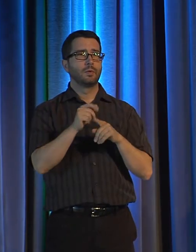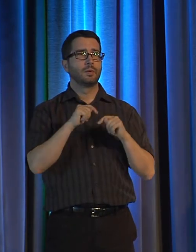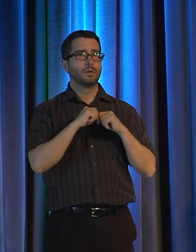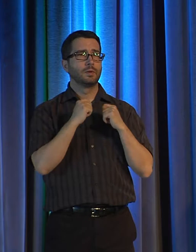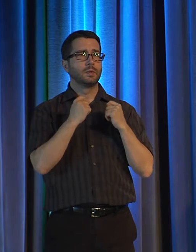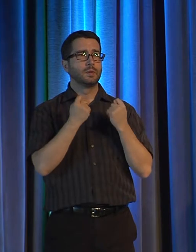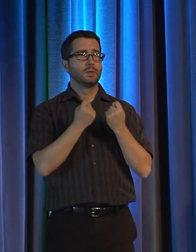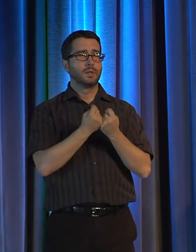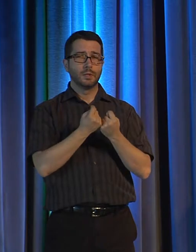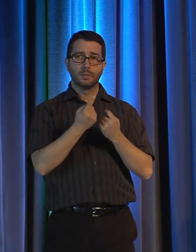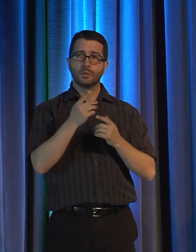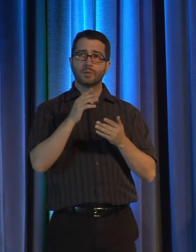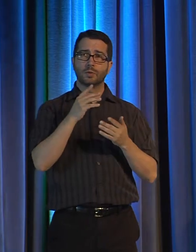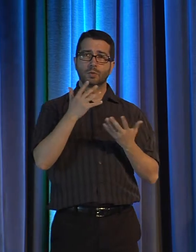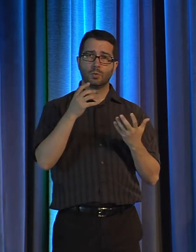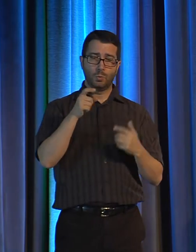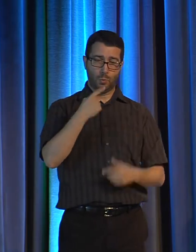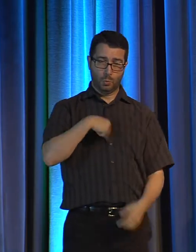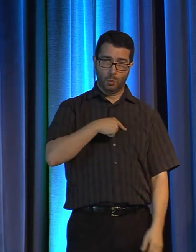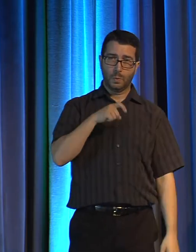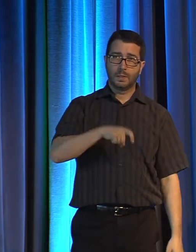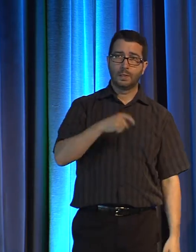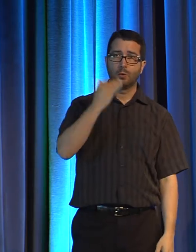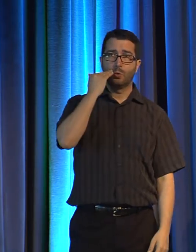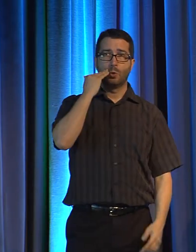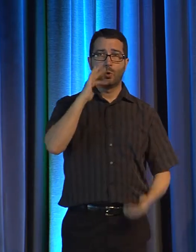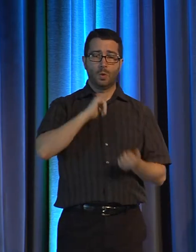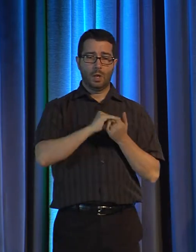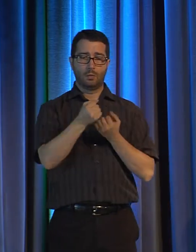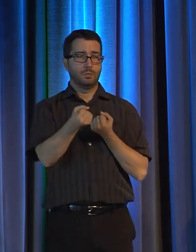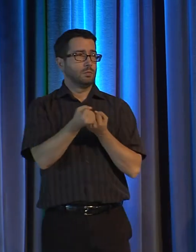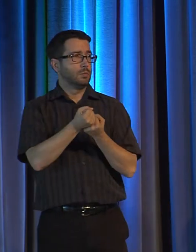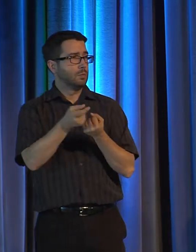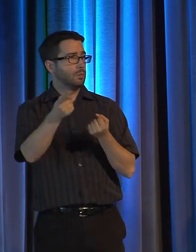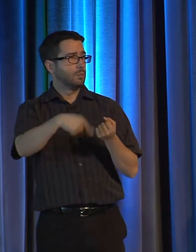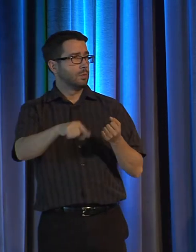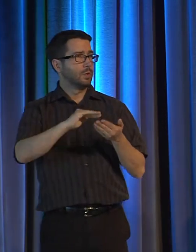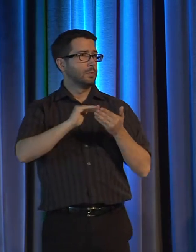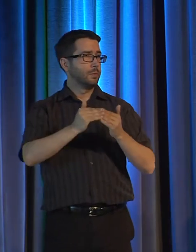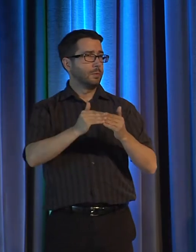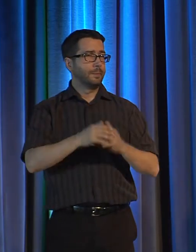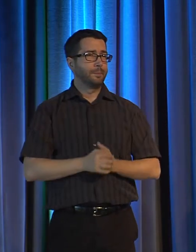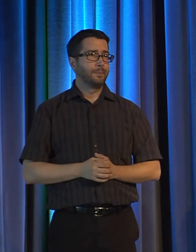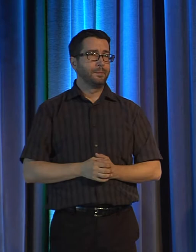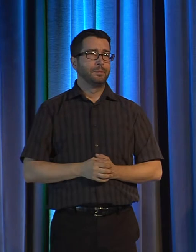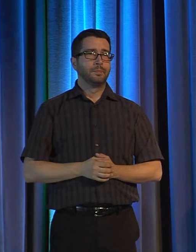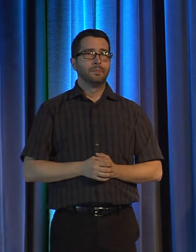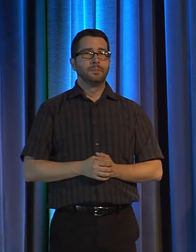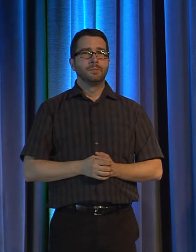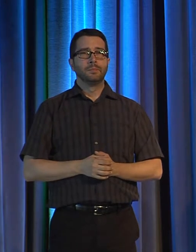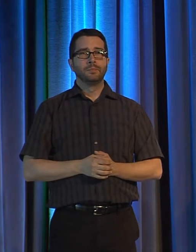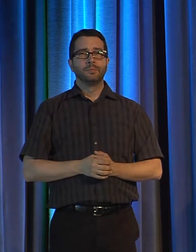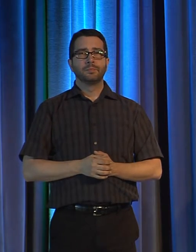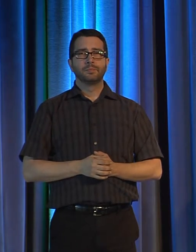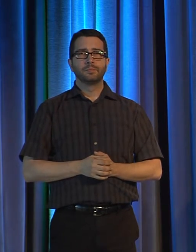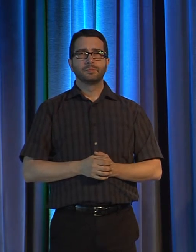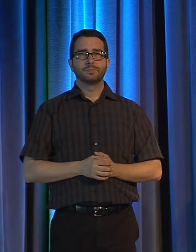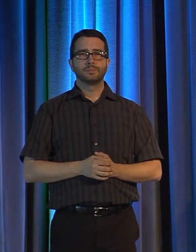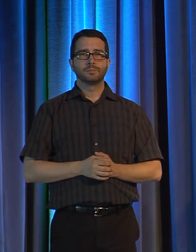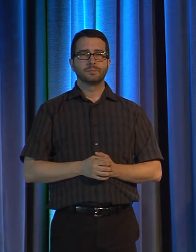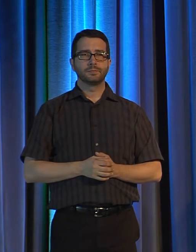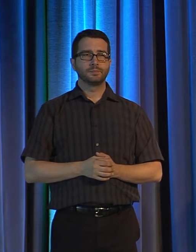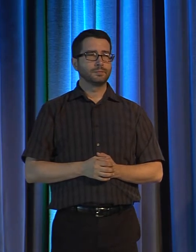feel we need to know to support these teams to be successful in Nova Scotia. I don't